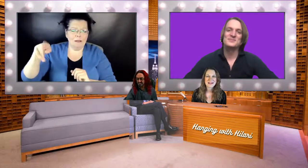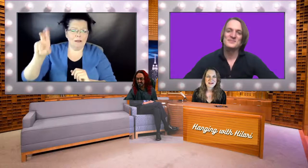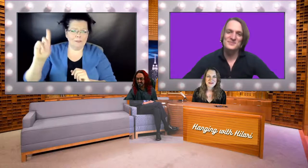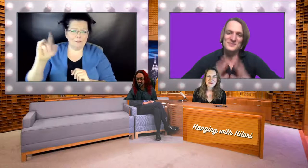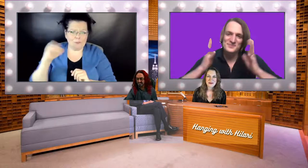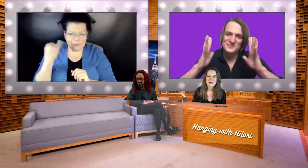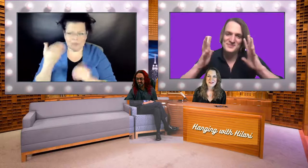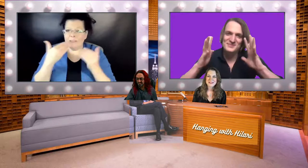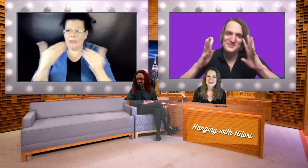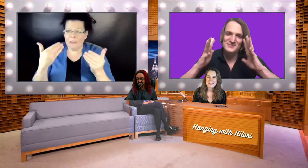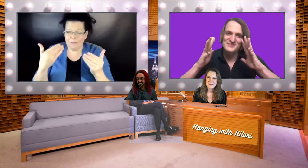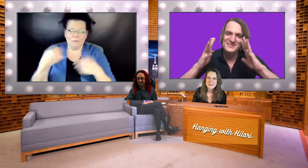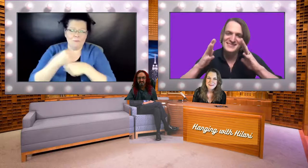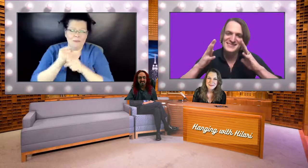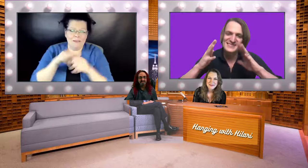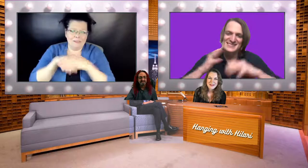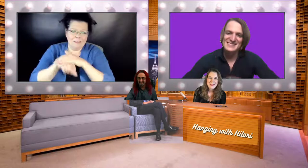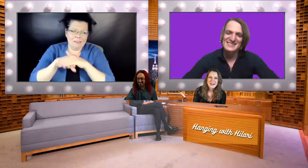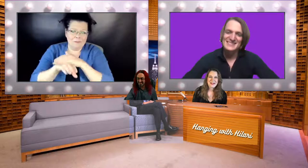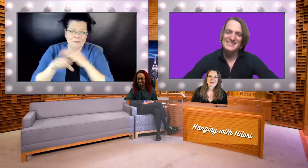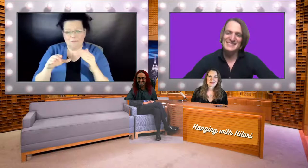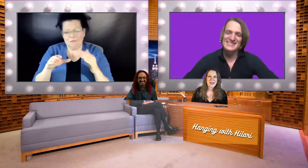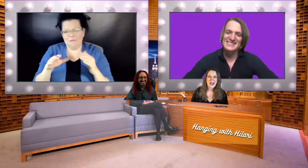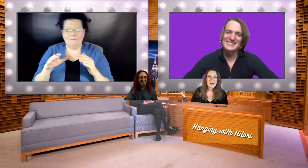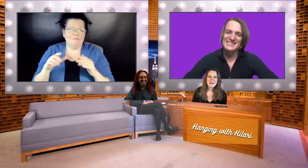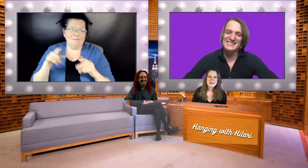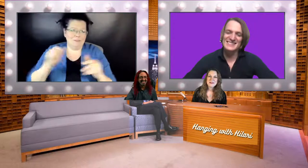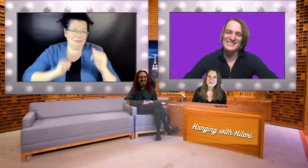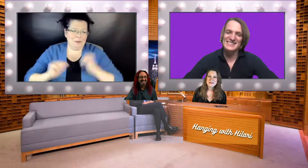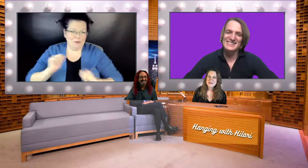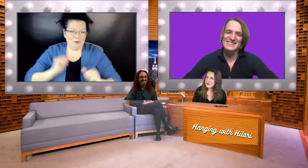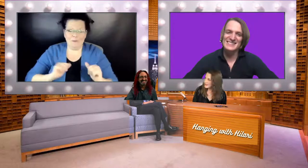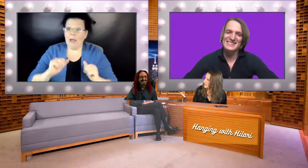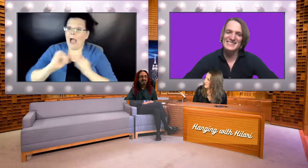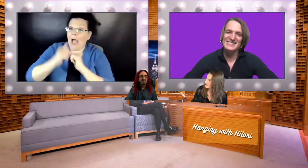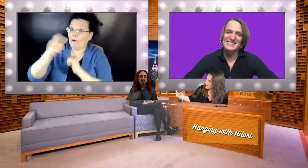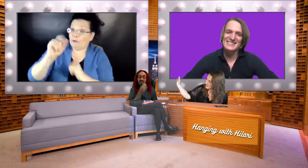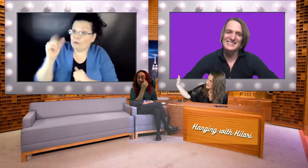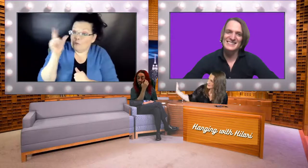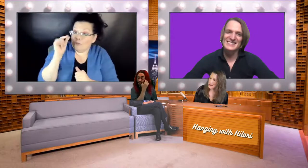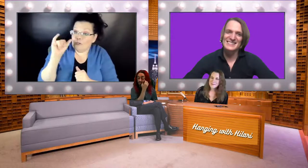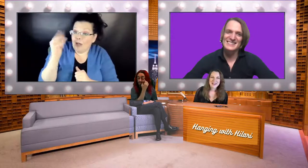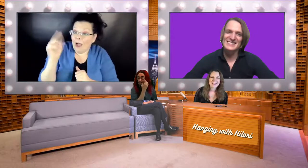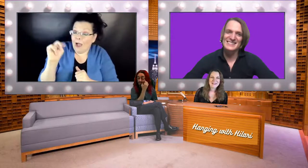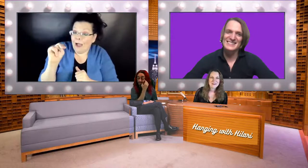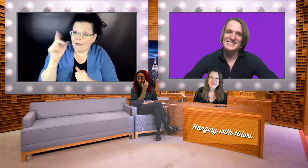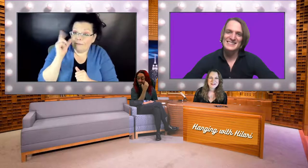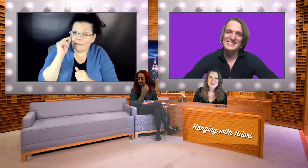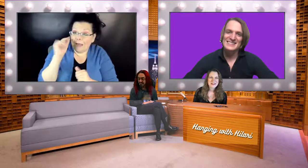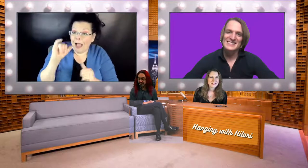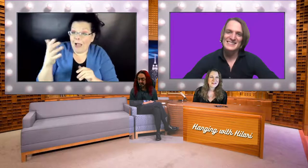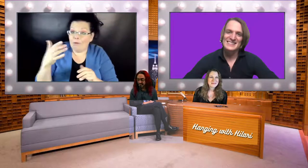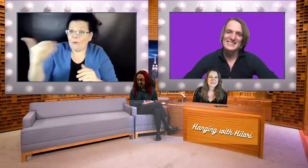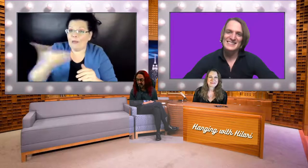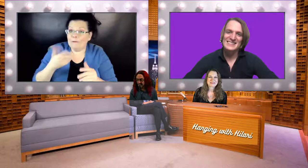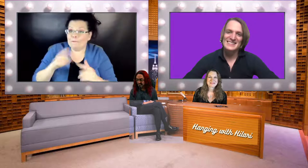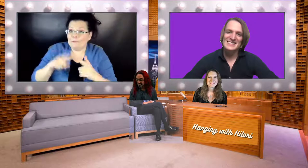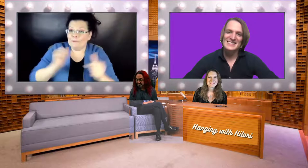for making our show accessible. How are you doing, John? Welcome. I'm so happy to have you on the